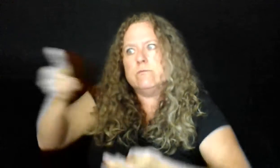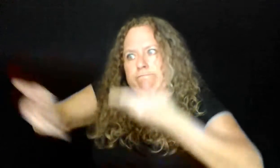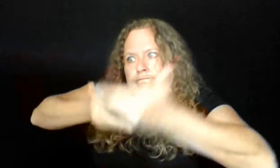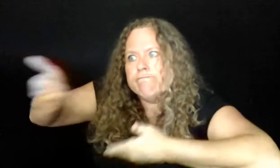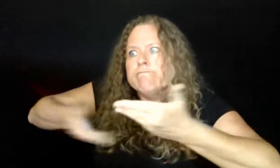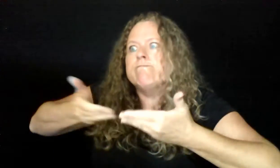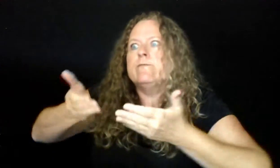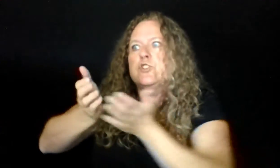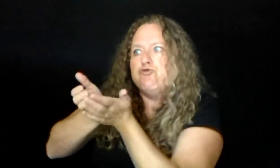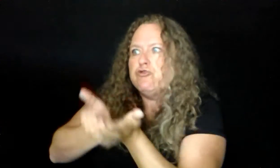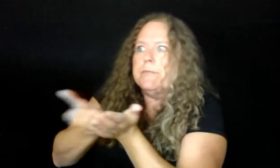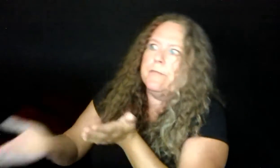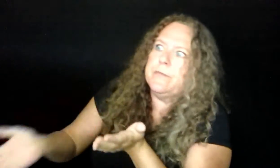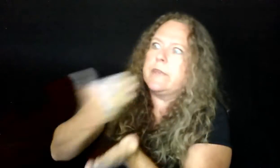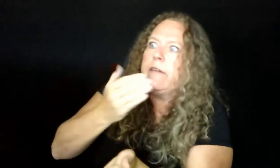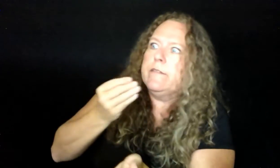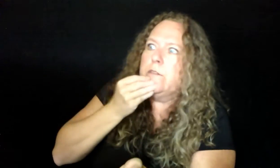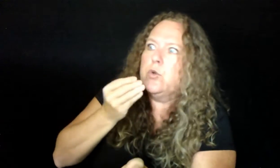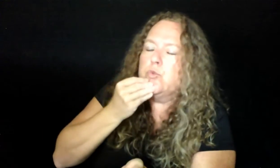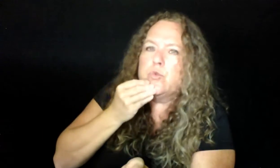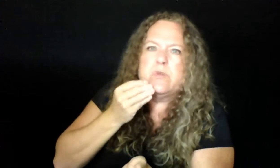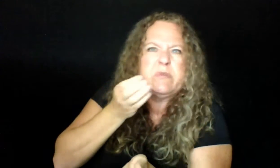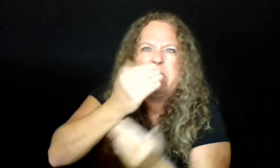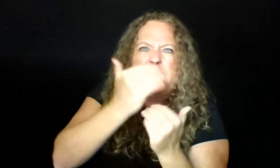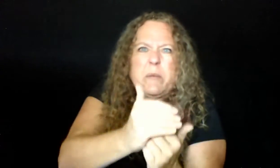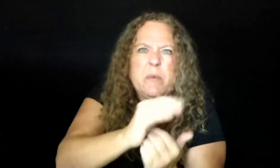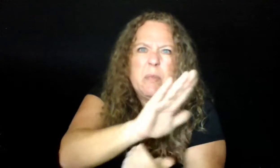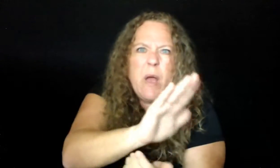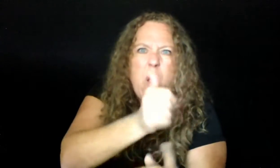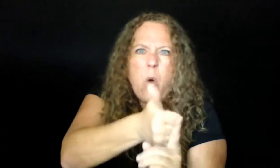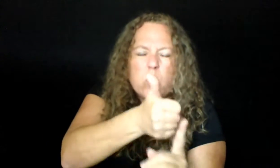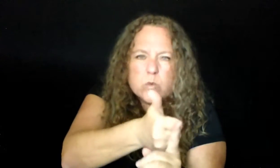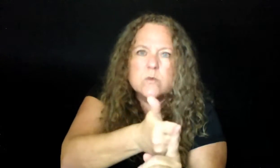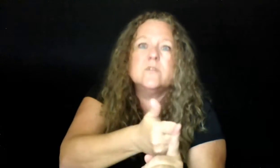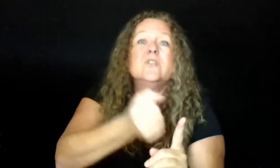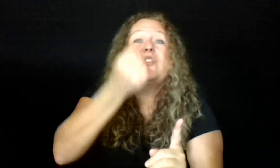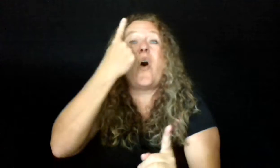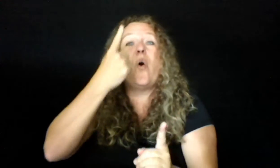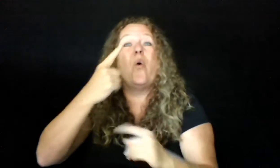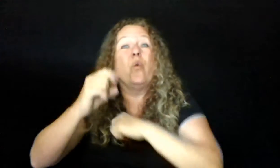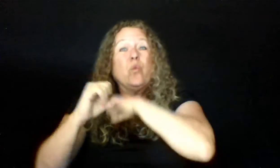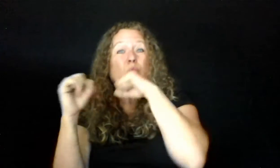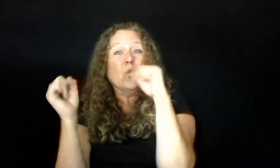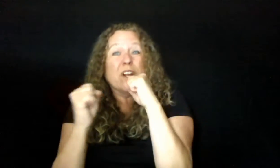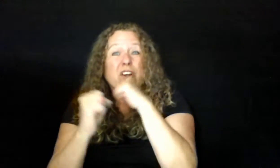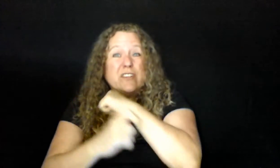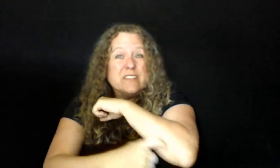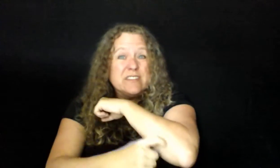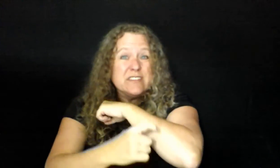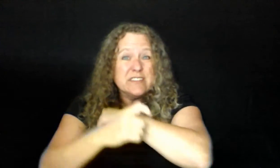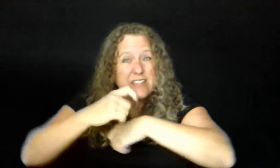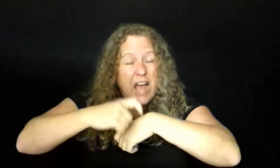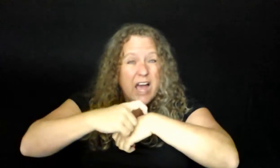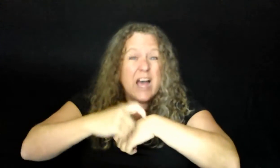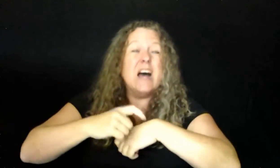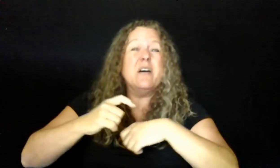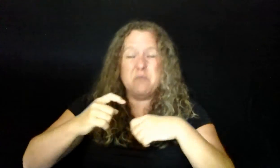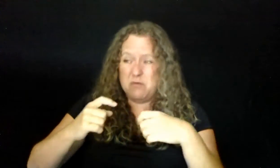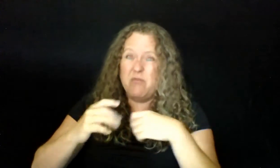the prices go through the roof. And all winter long, grain is as expensive as gold. And so all you have to do is buy your grain